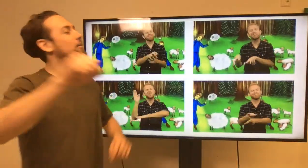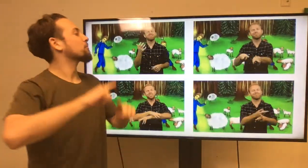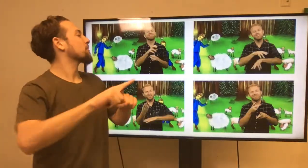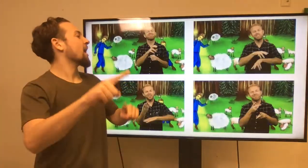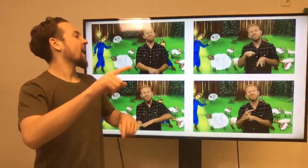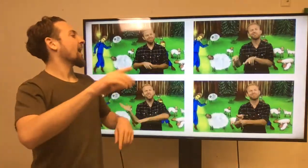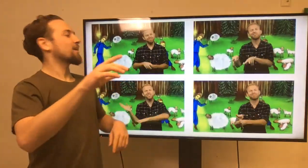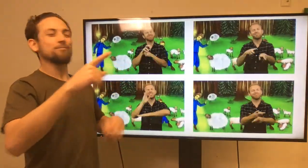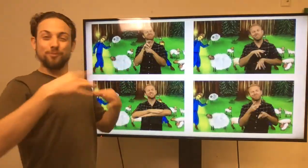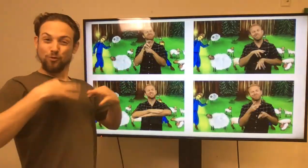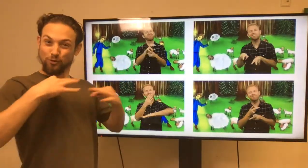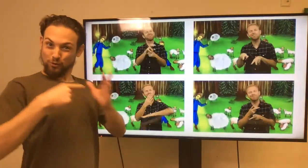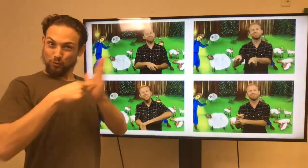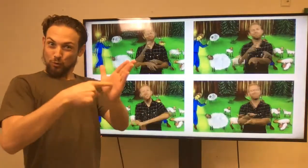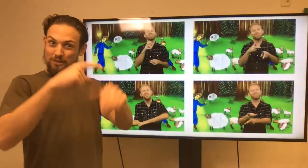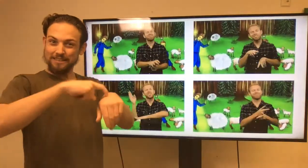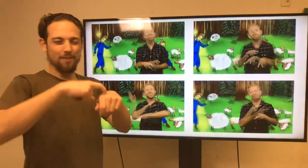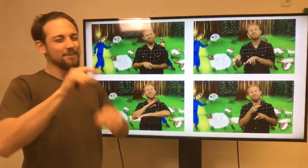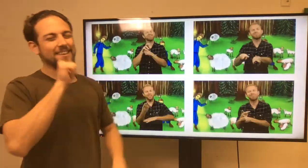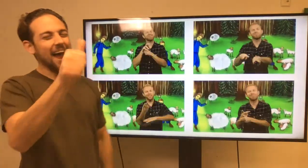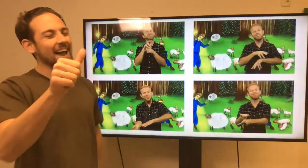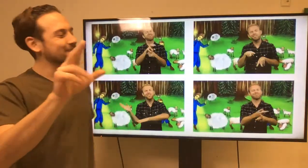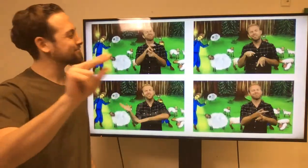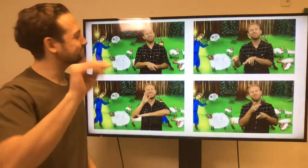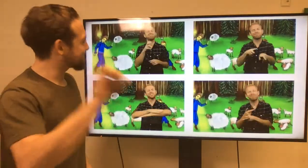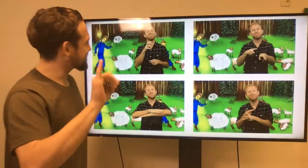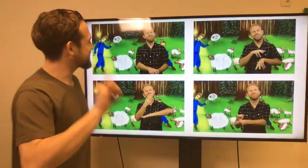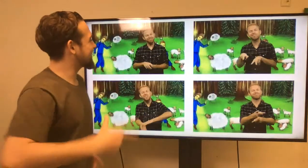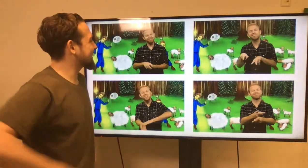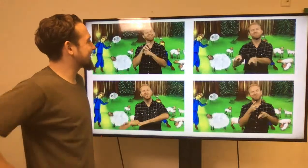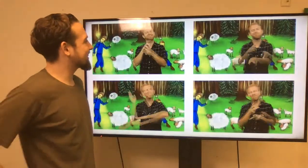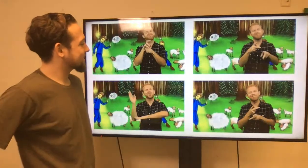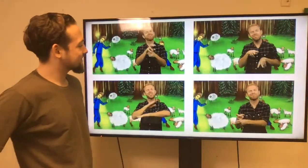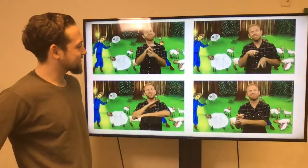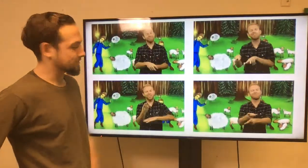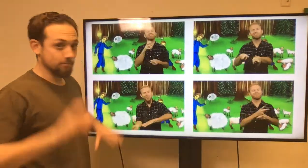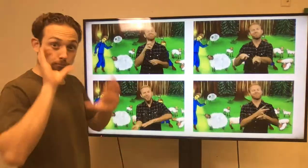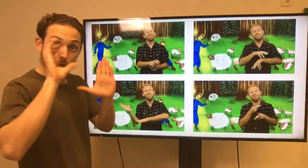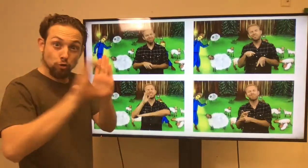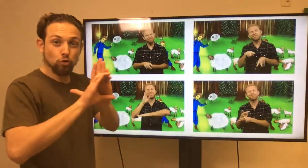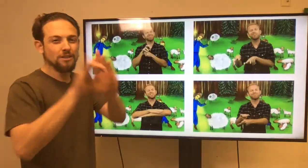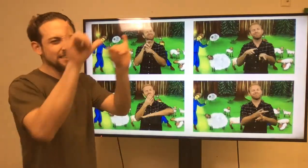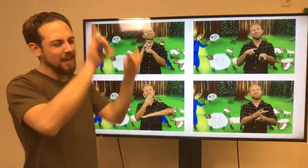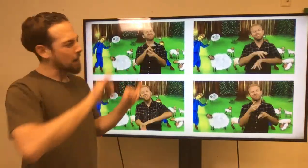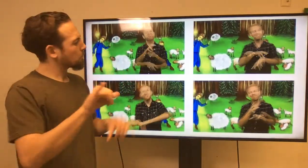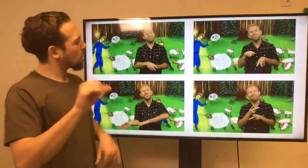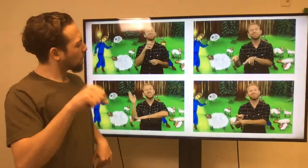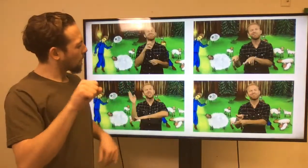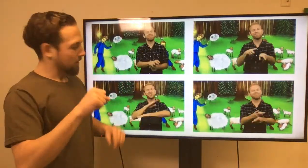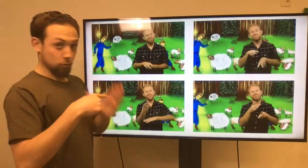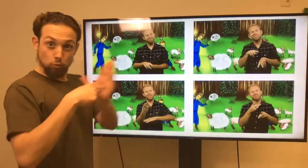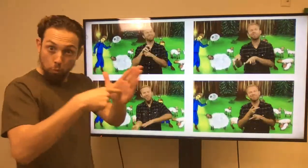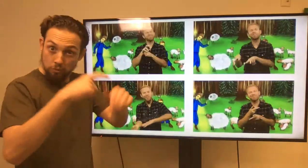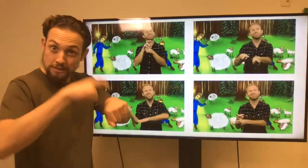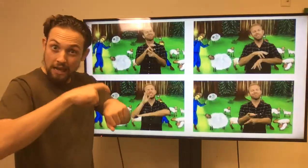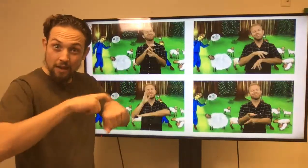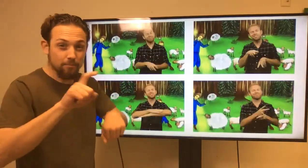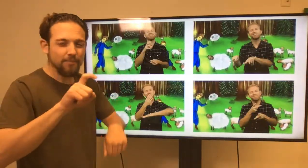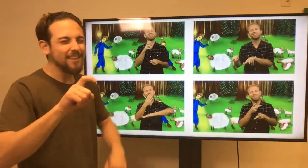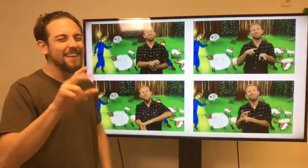Yep, well, his shirt is the same in every video, but your clothing doesn't show time. The background is also